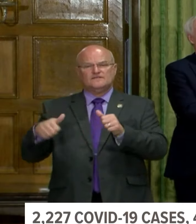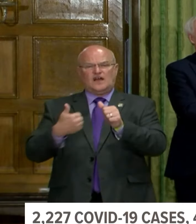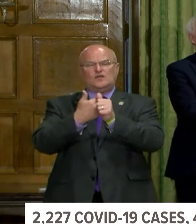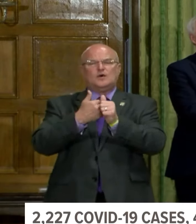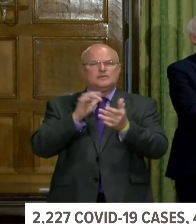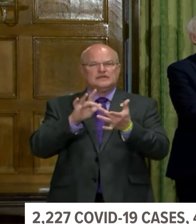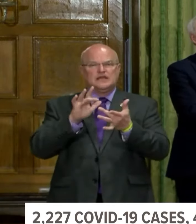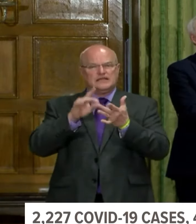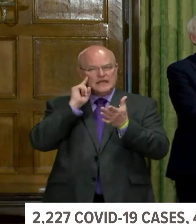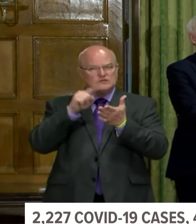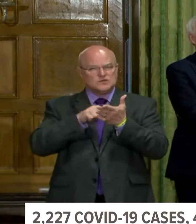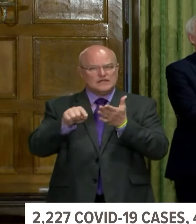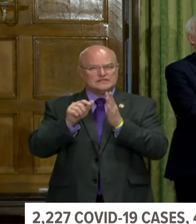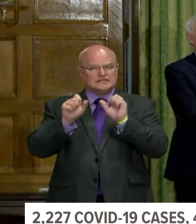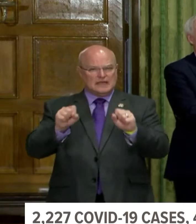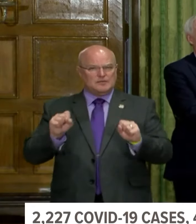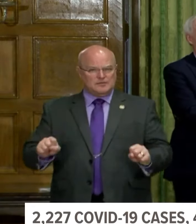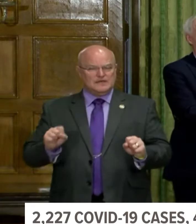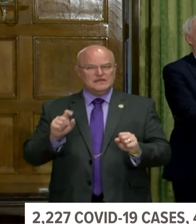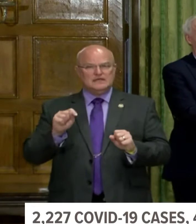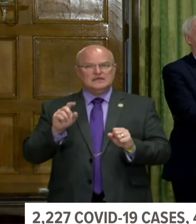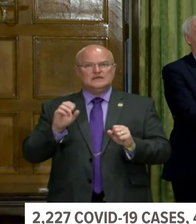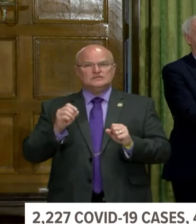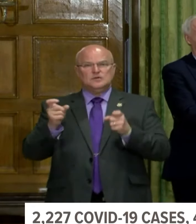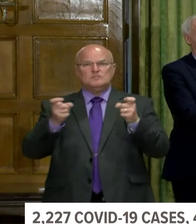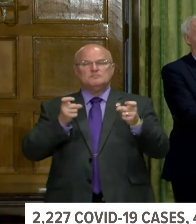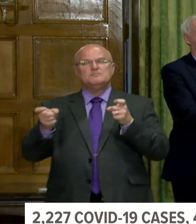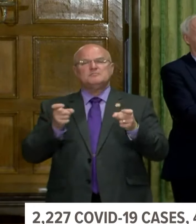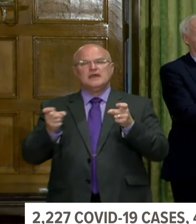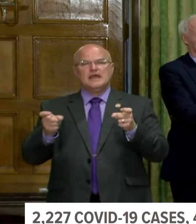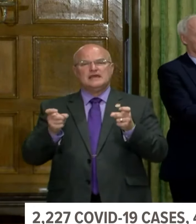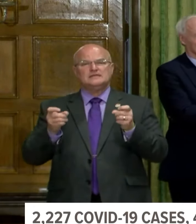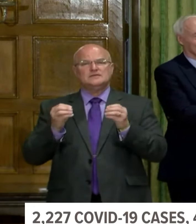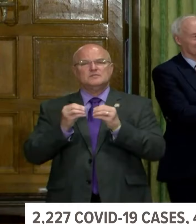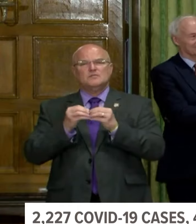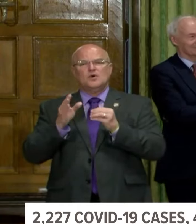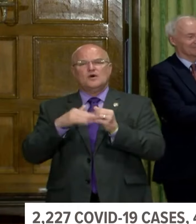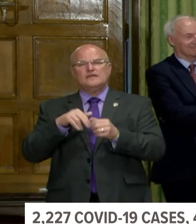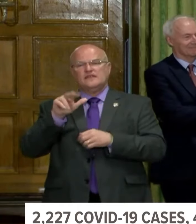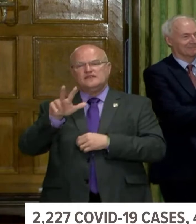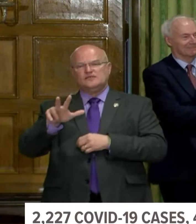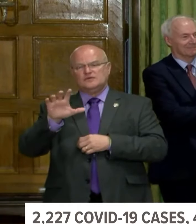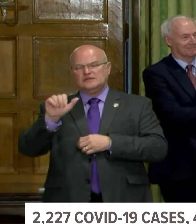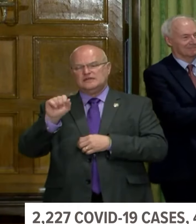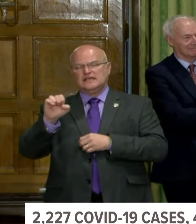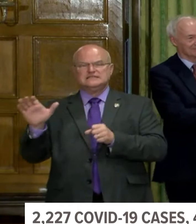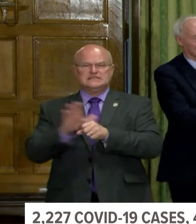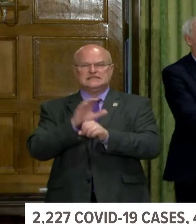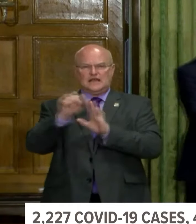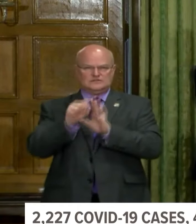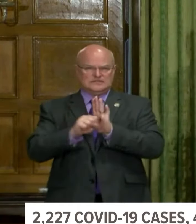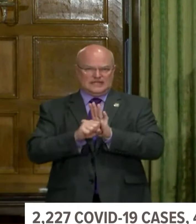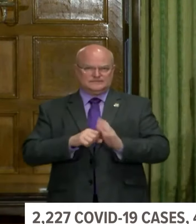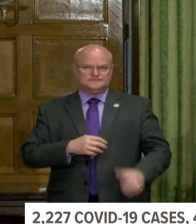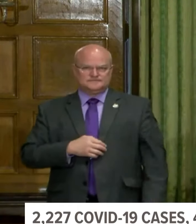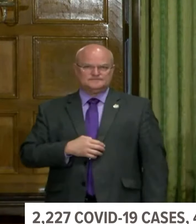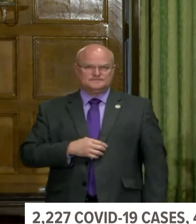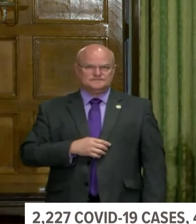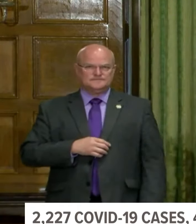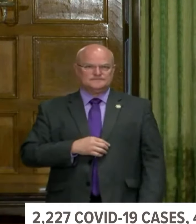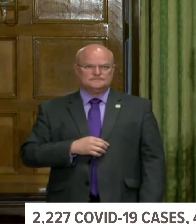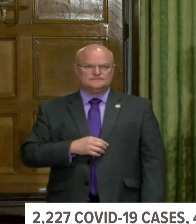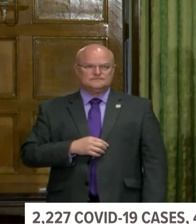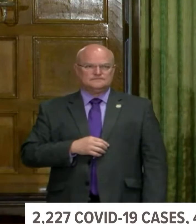follow-up and contact tracing capability to manage a lot more than 3 cases in the entire state. All